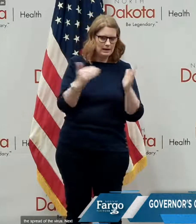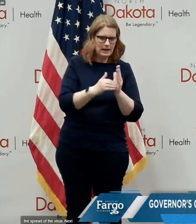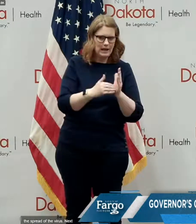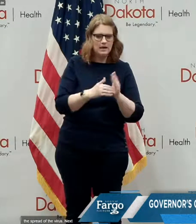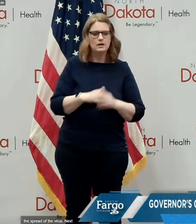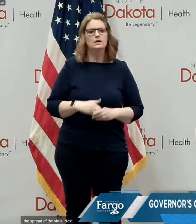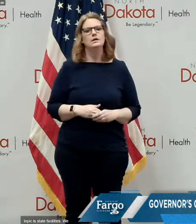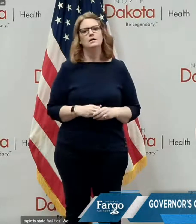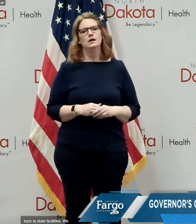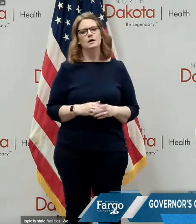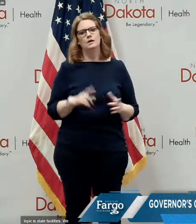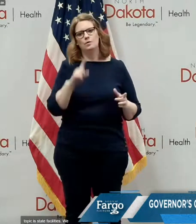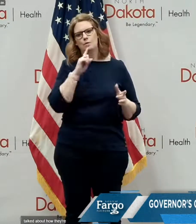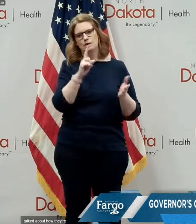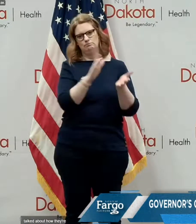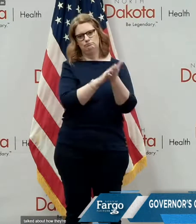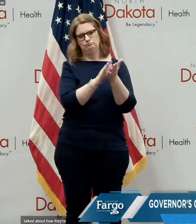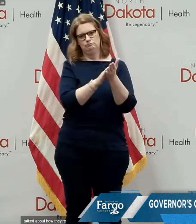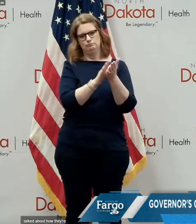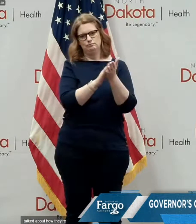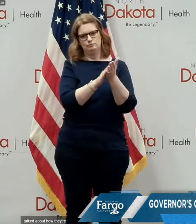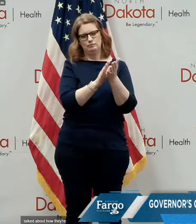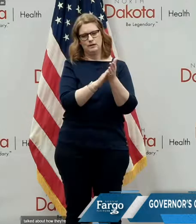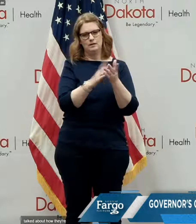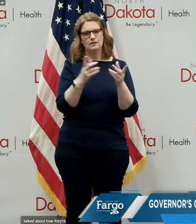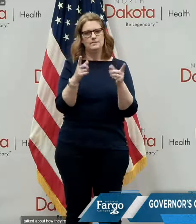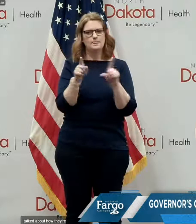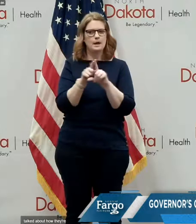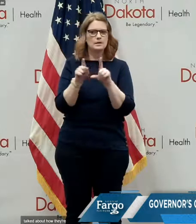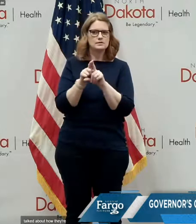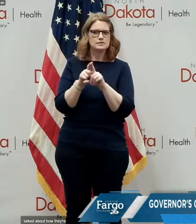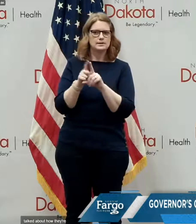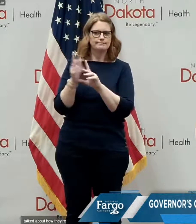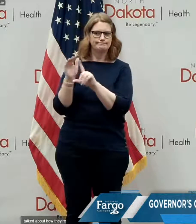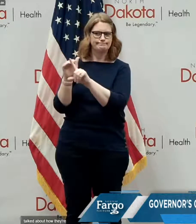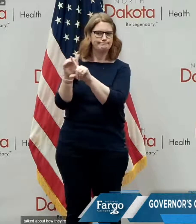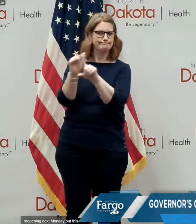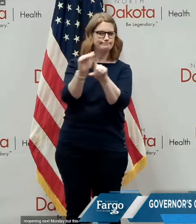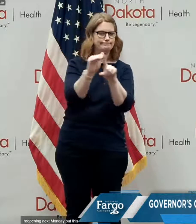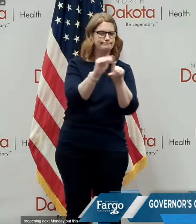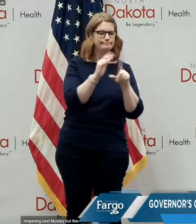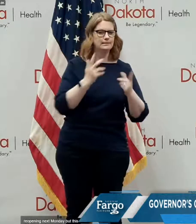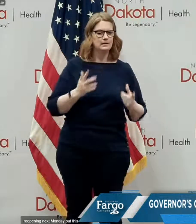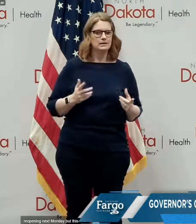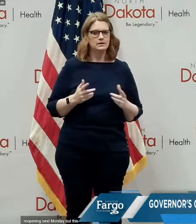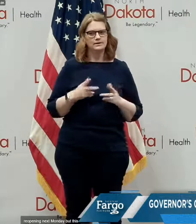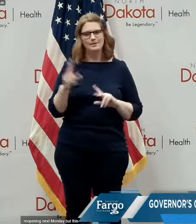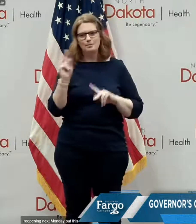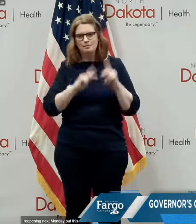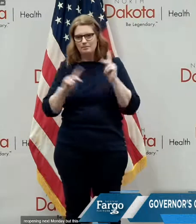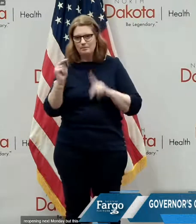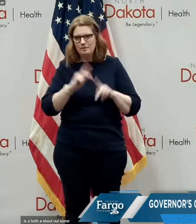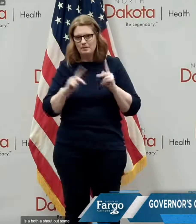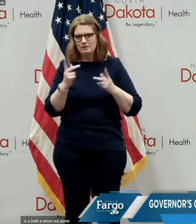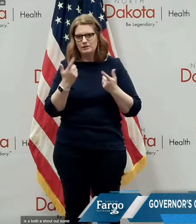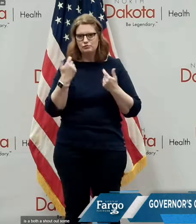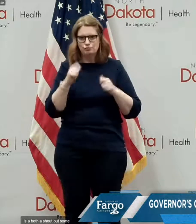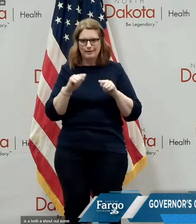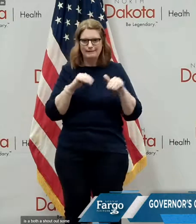both a shout out, some gratitude, but also some coaching for people that are trying to get services across the